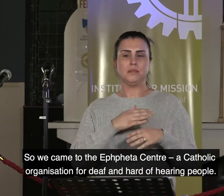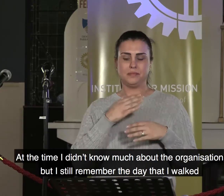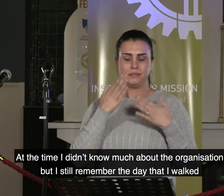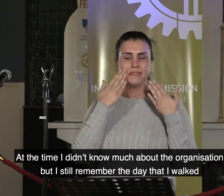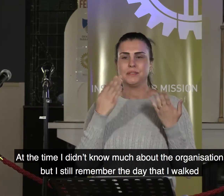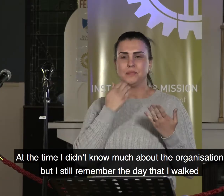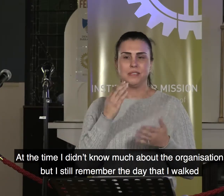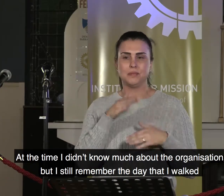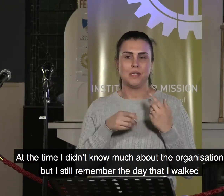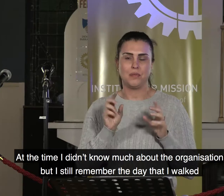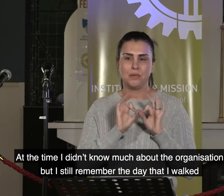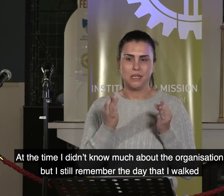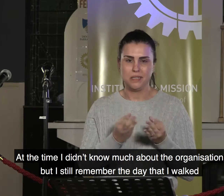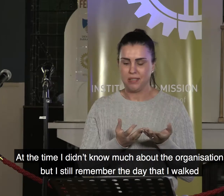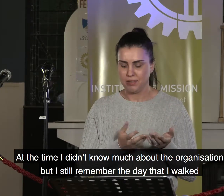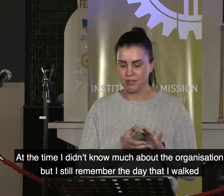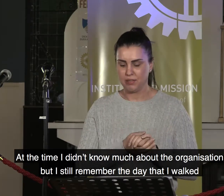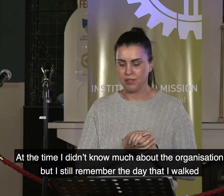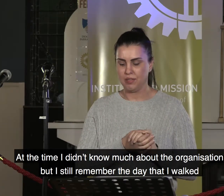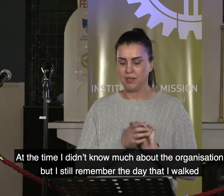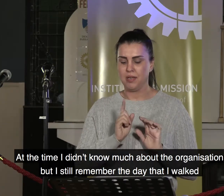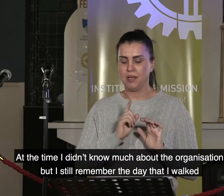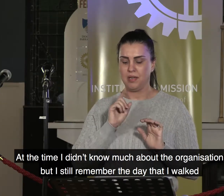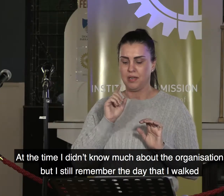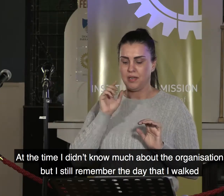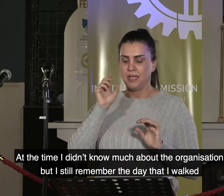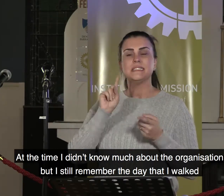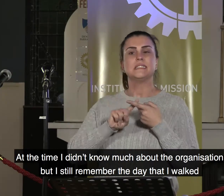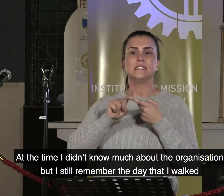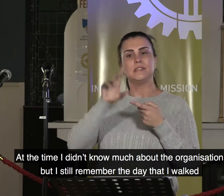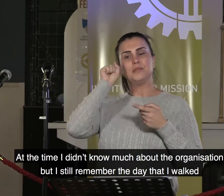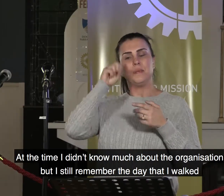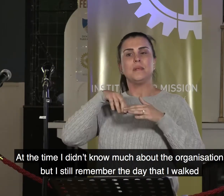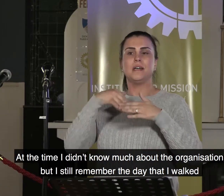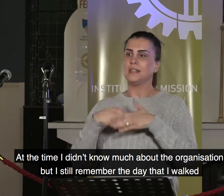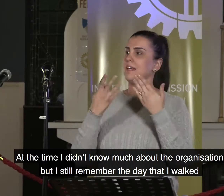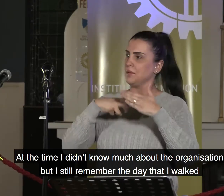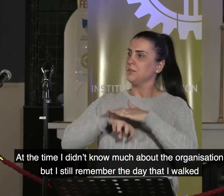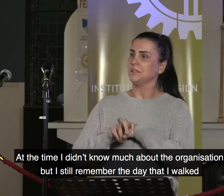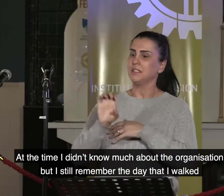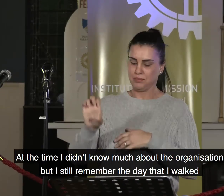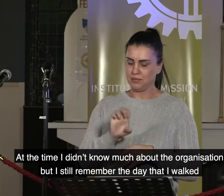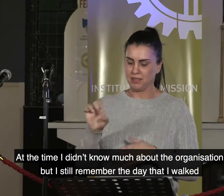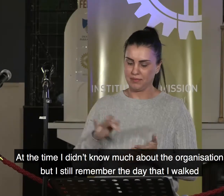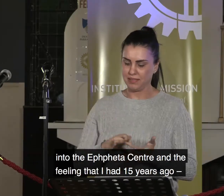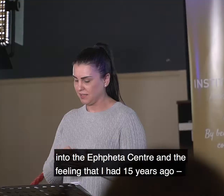At the time, I didn't really know much about the organisation, but I still remember the day that I walked into the